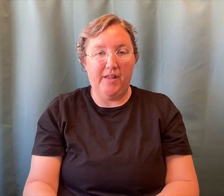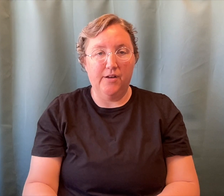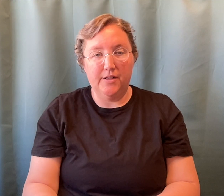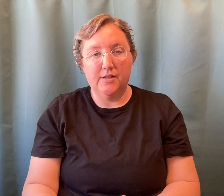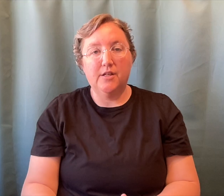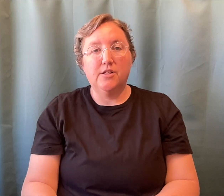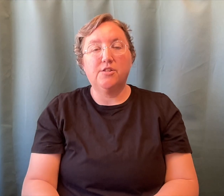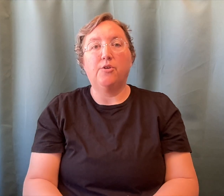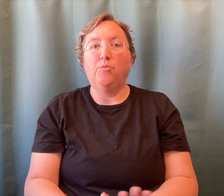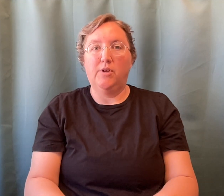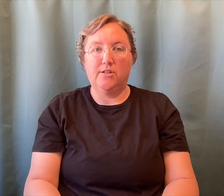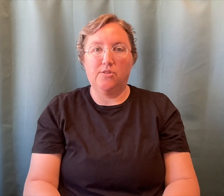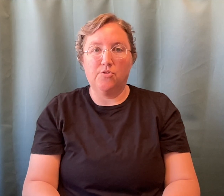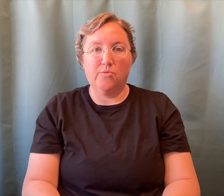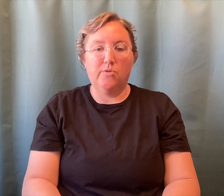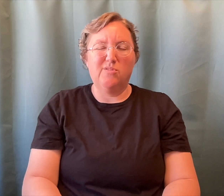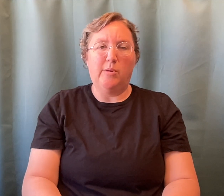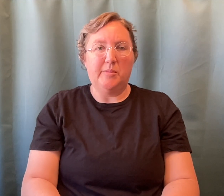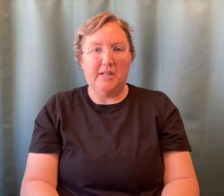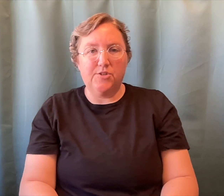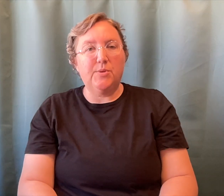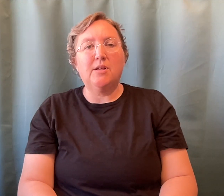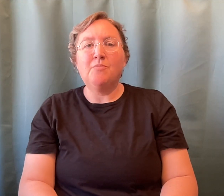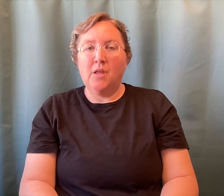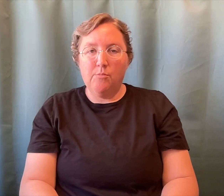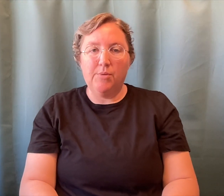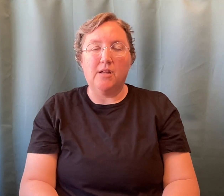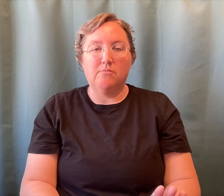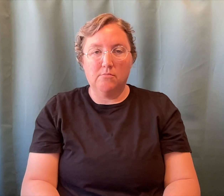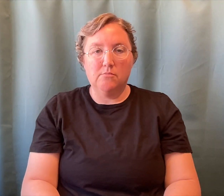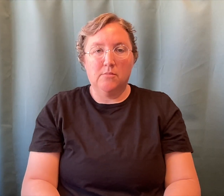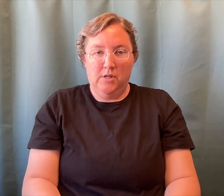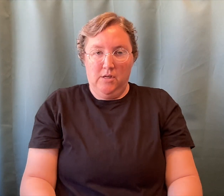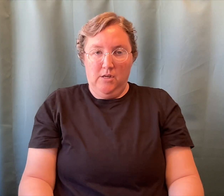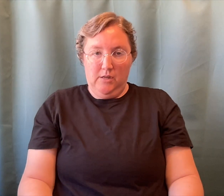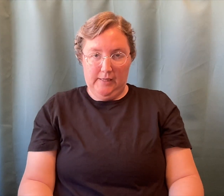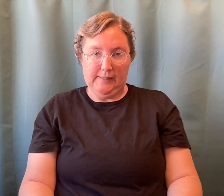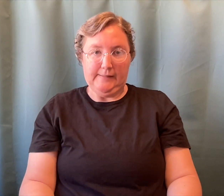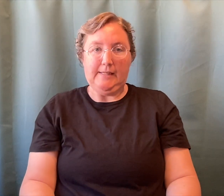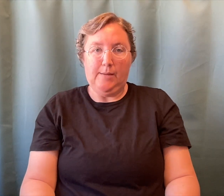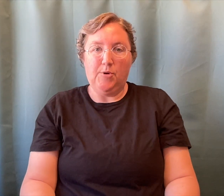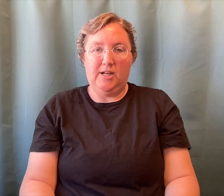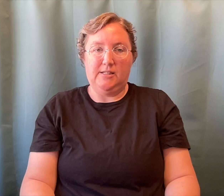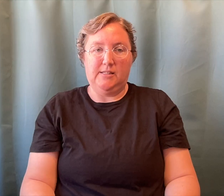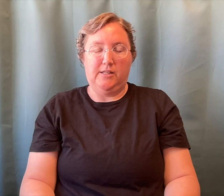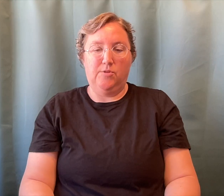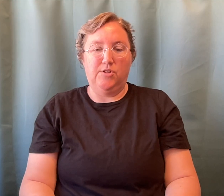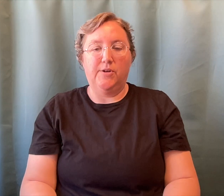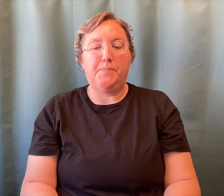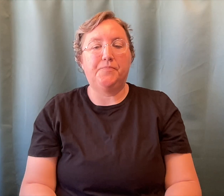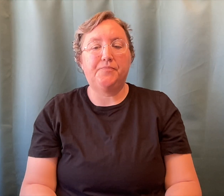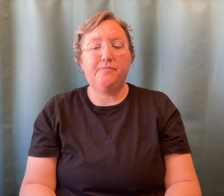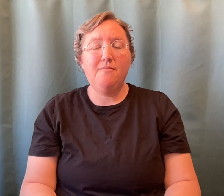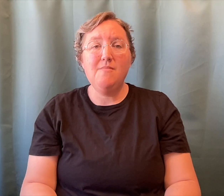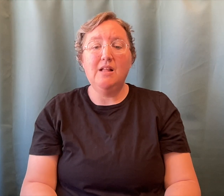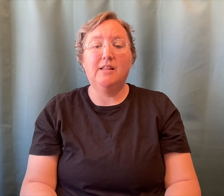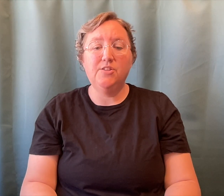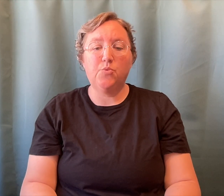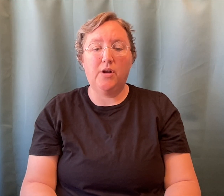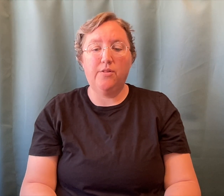on. So we'll get to those rules probably next week, but keep practicing. You can do it. Let's run through